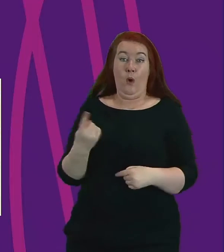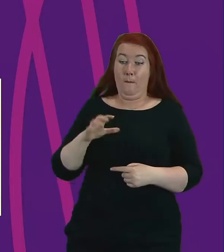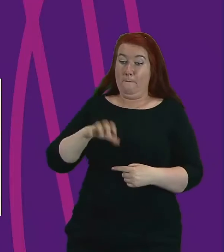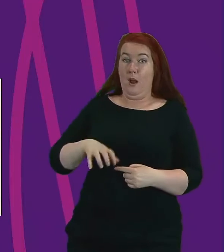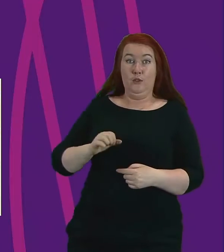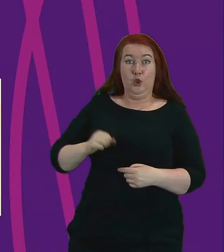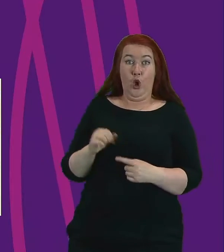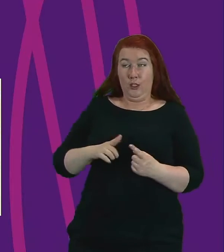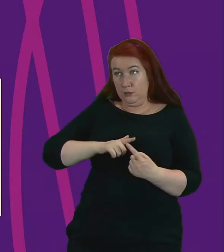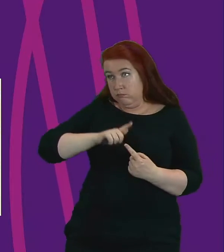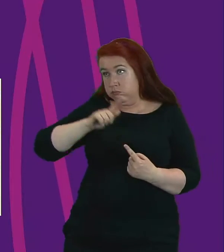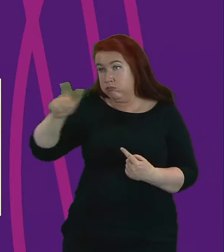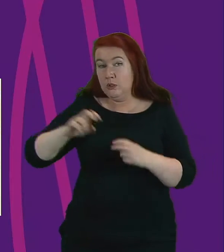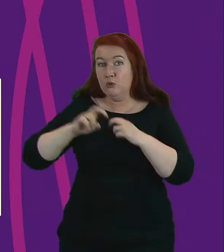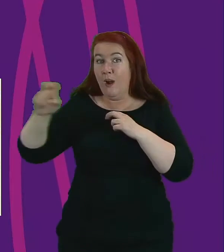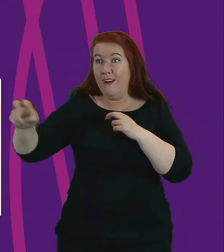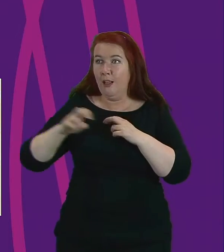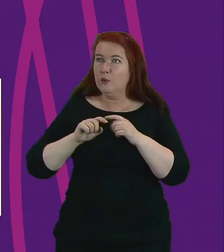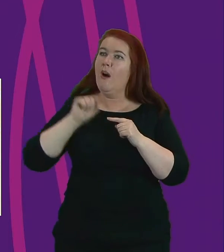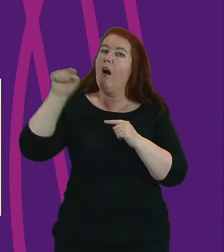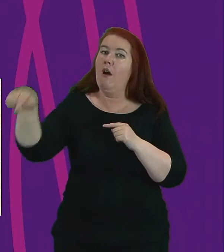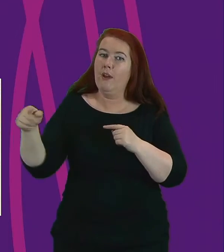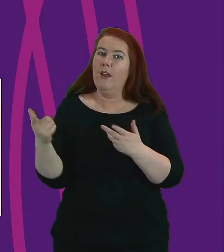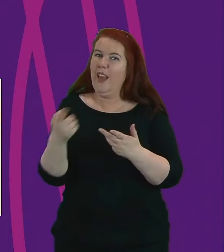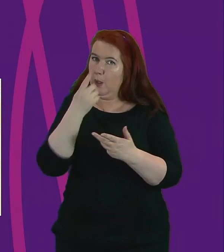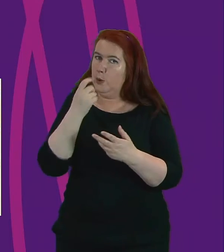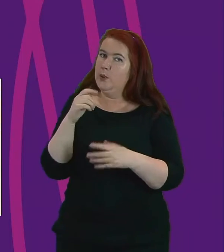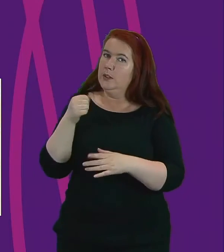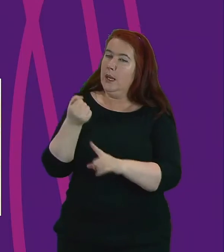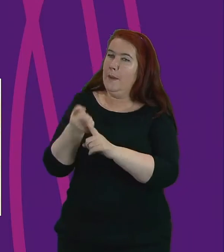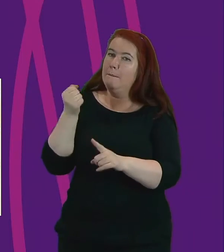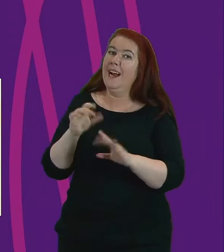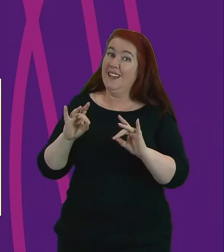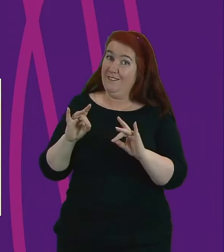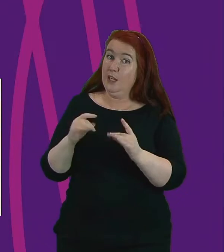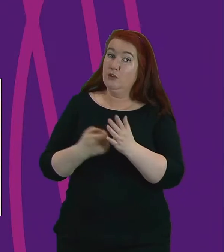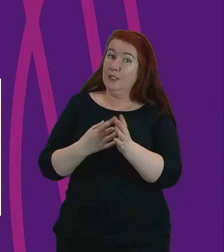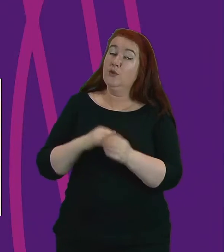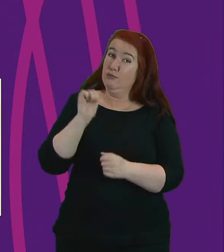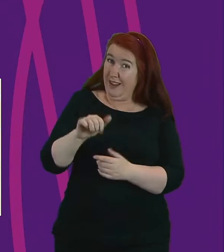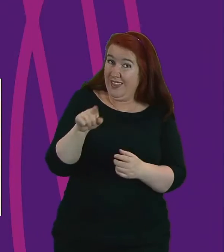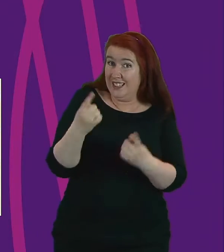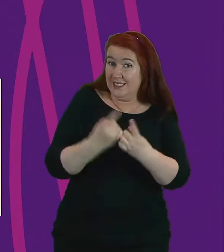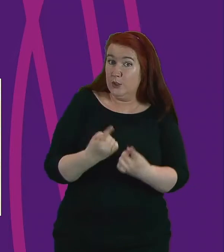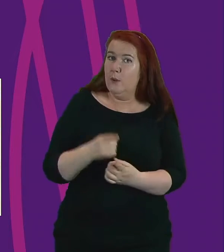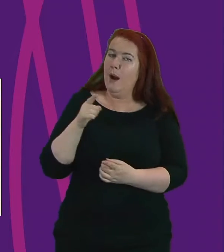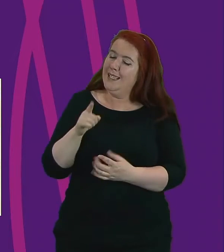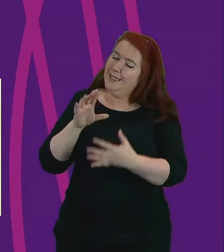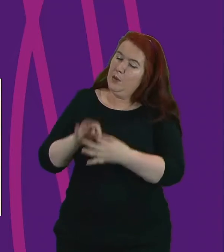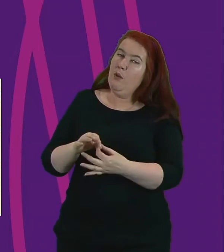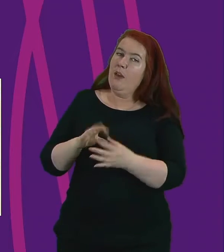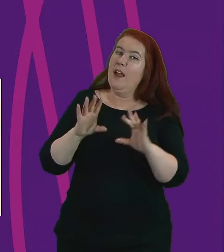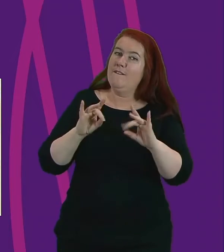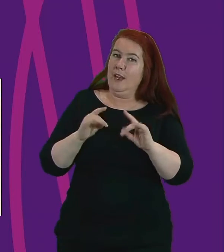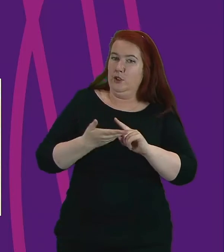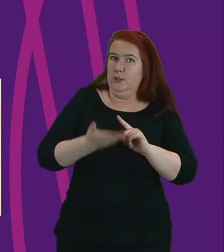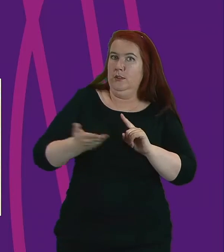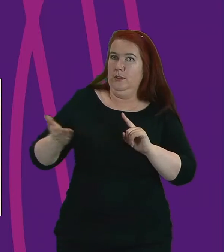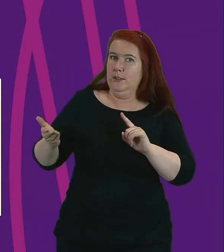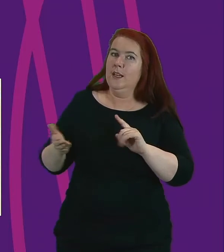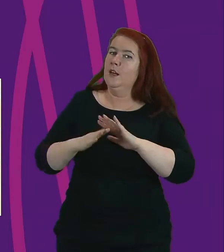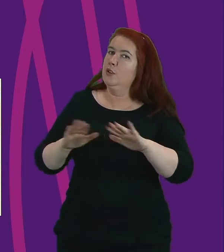of the country, which may have an impact on the infection rate. So that's genuinely an issue. It's something we'll obviously keep close eye on. But he's right to raise it, but